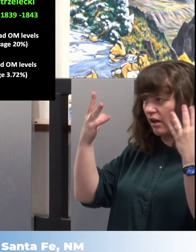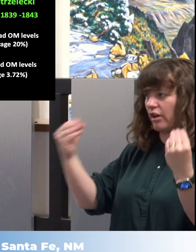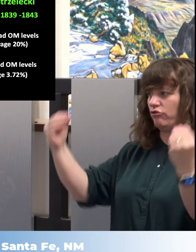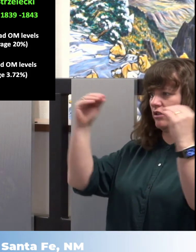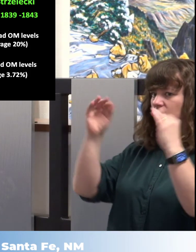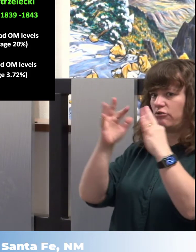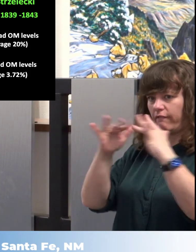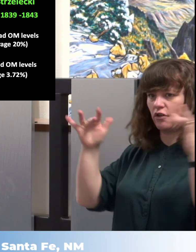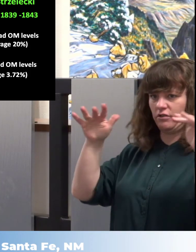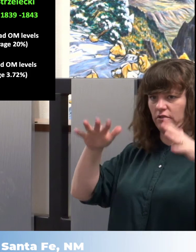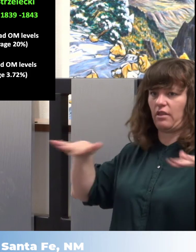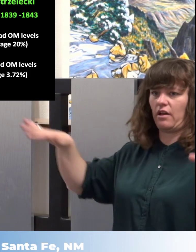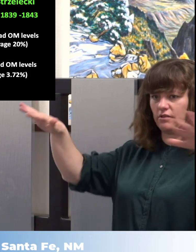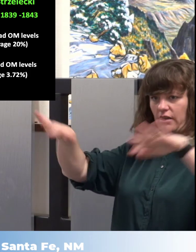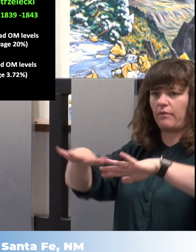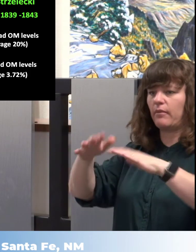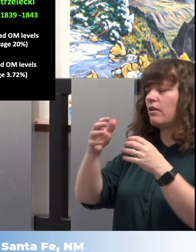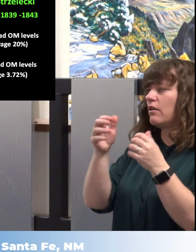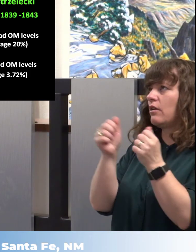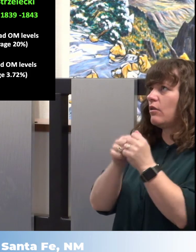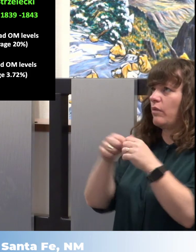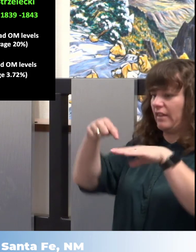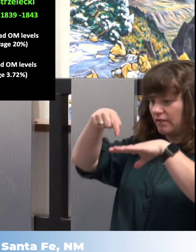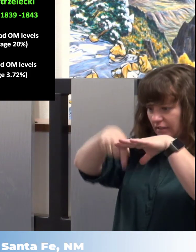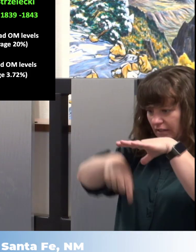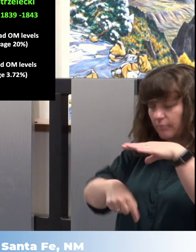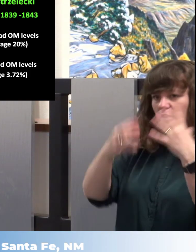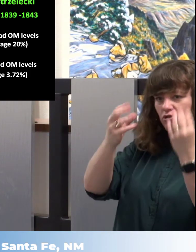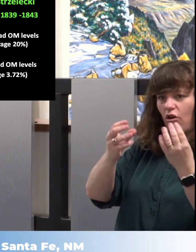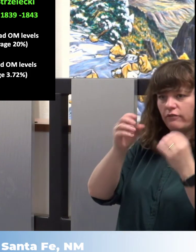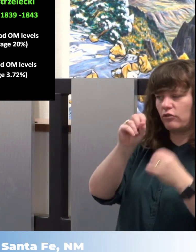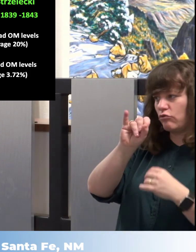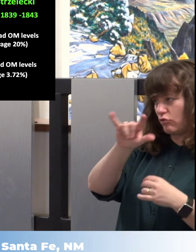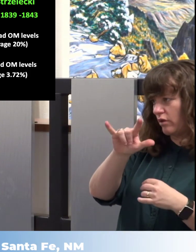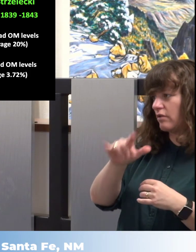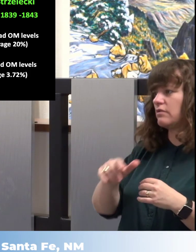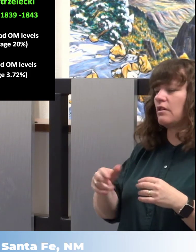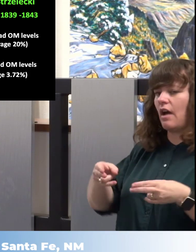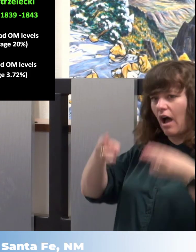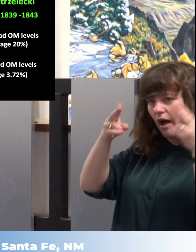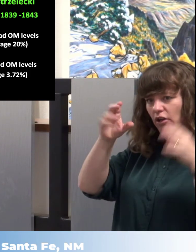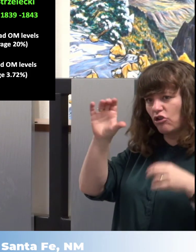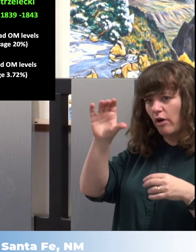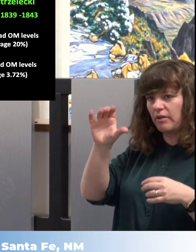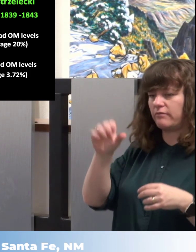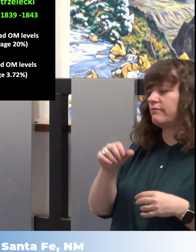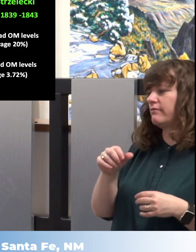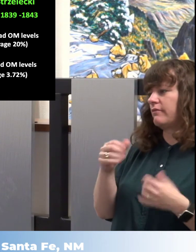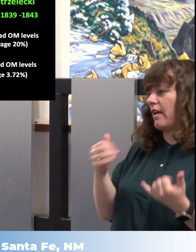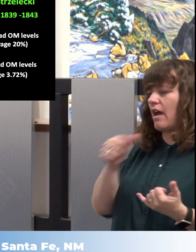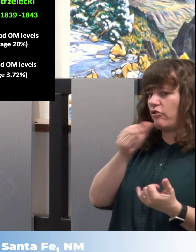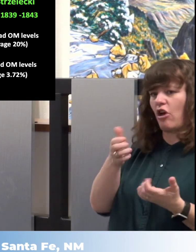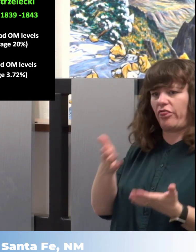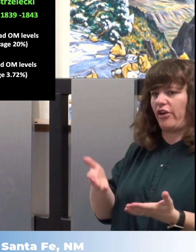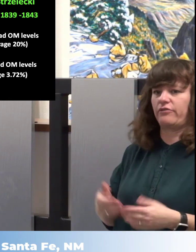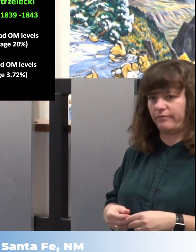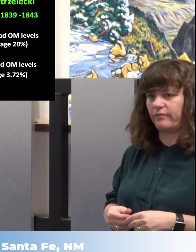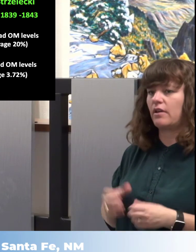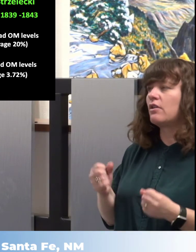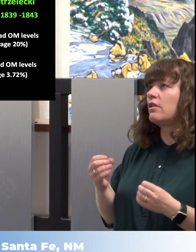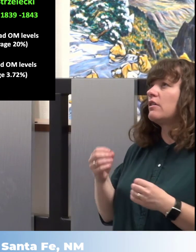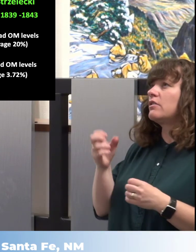landscape with deep, soft soils that were high in carbon and where have they all gone? They're not there now. So even the lowest ranking